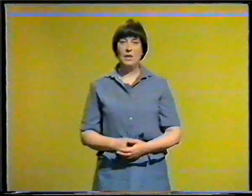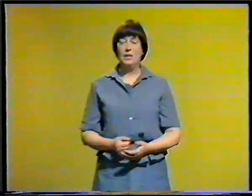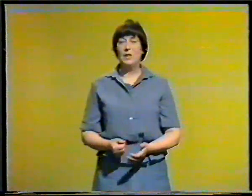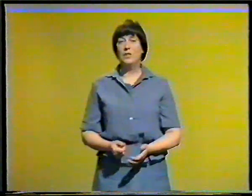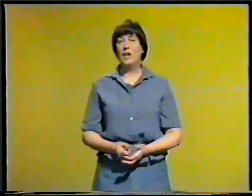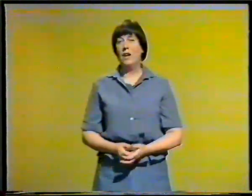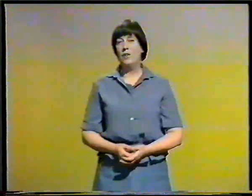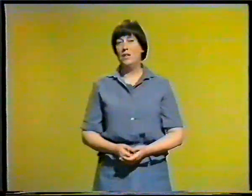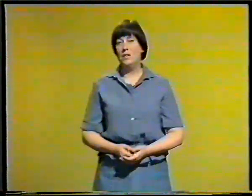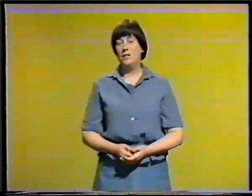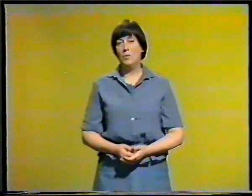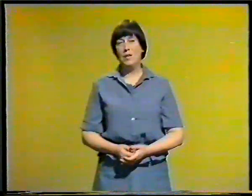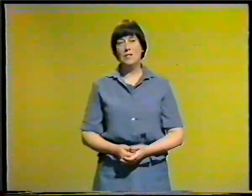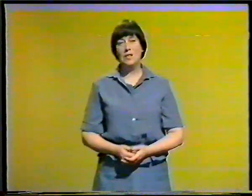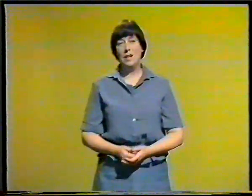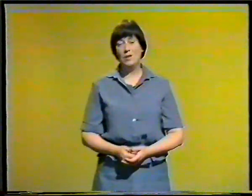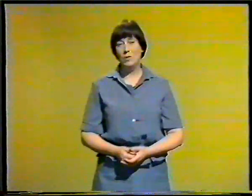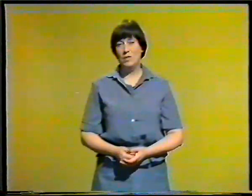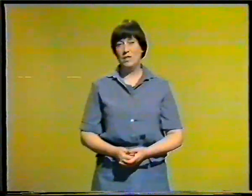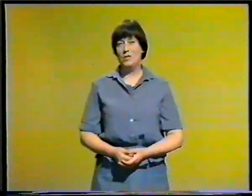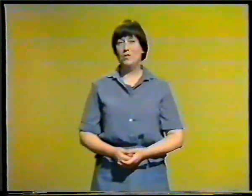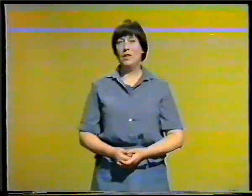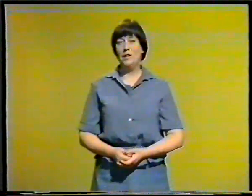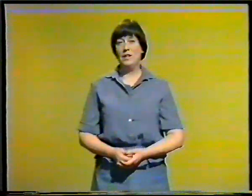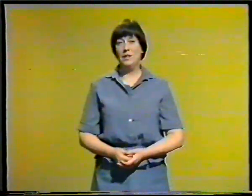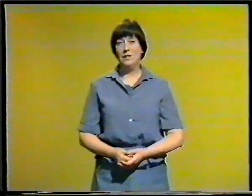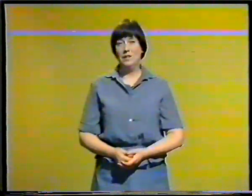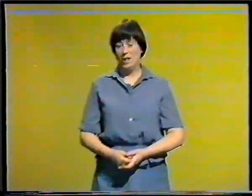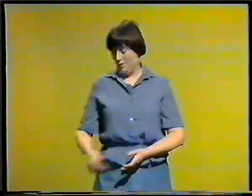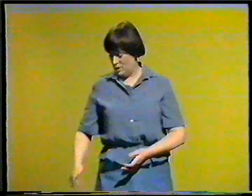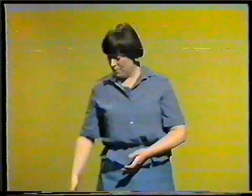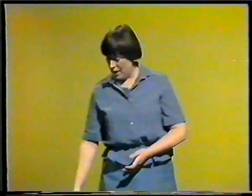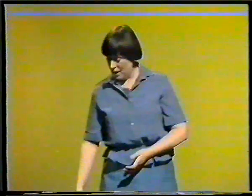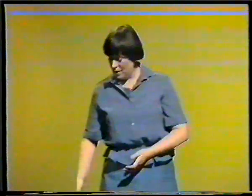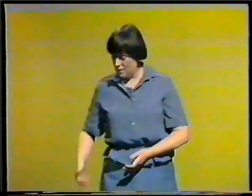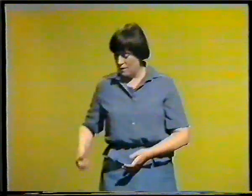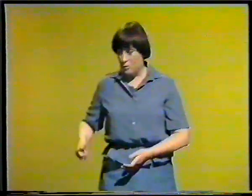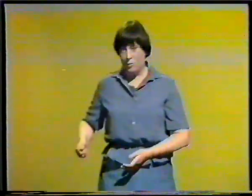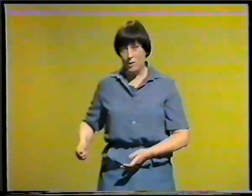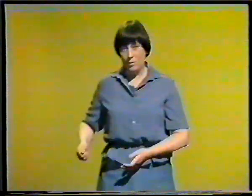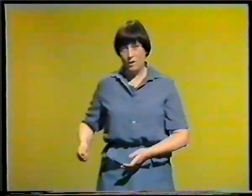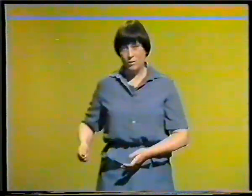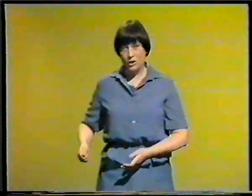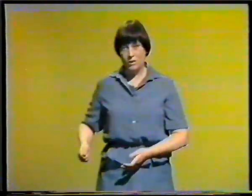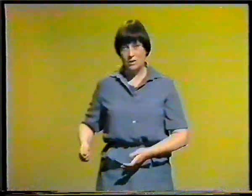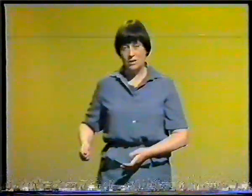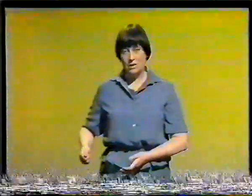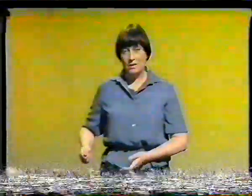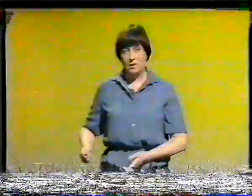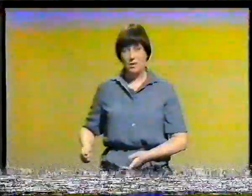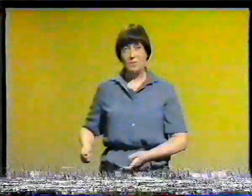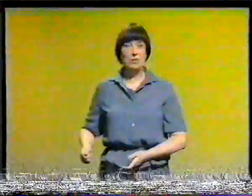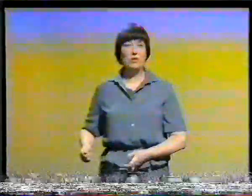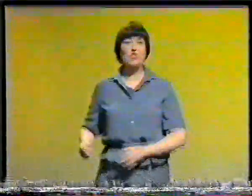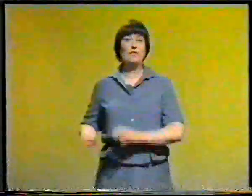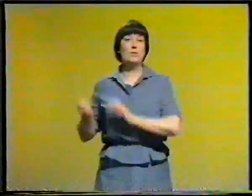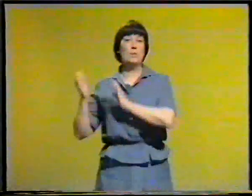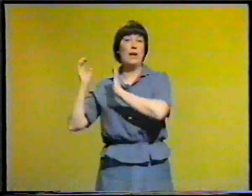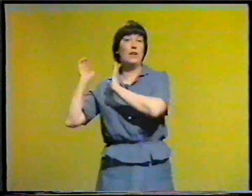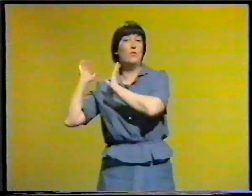Now to carry depends entirely on what it is that you're carrying. If it's a bag, then that will be the way you'll show it. But alternatively, if it was a plank of wood,